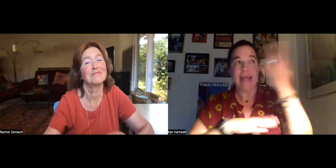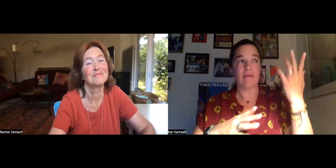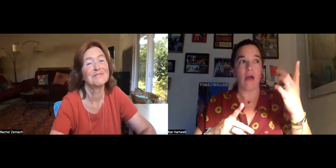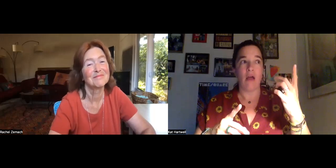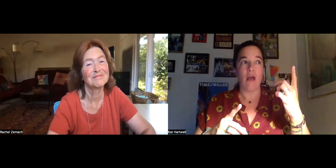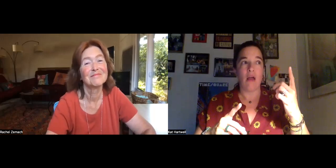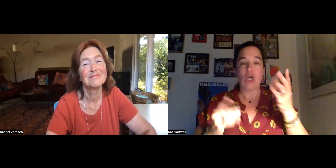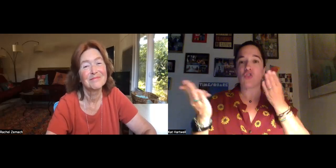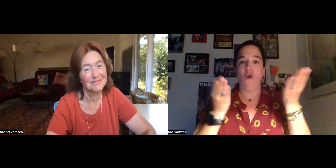days,